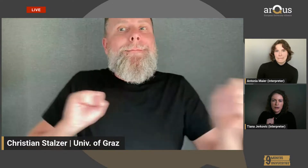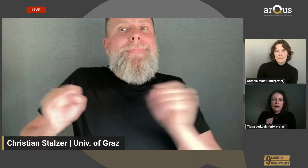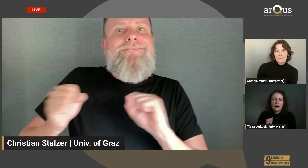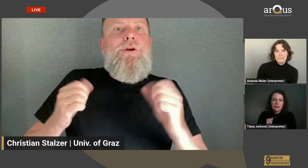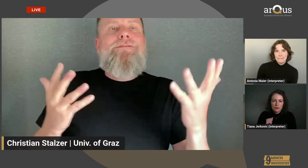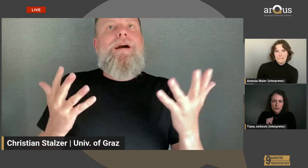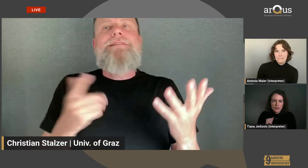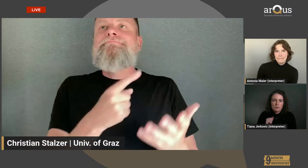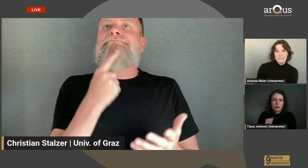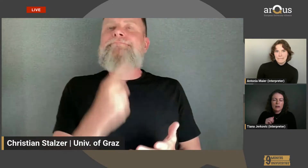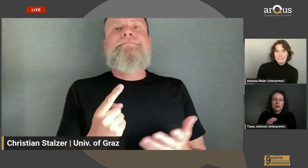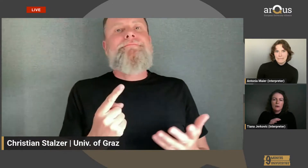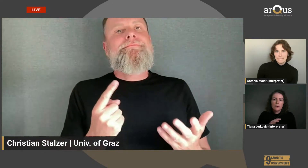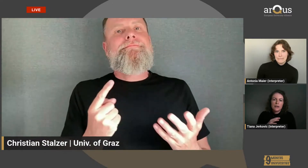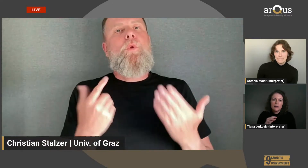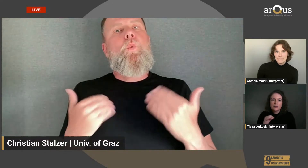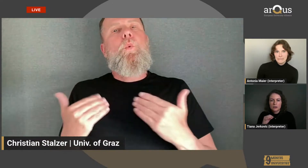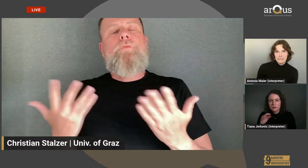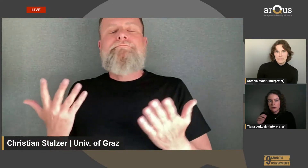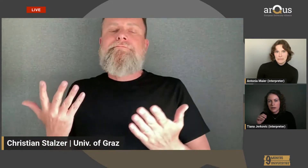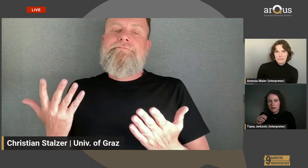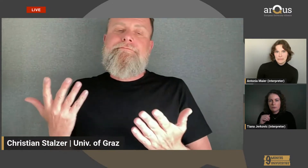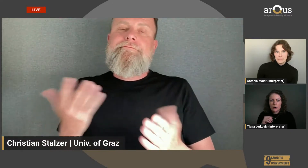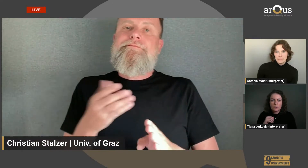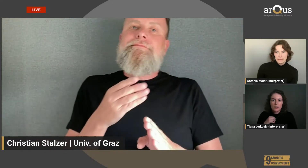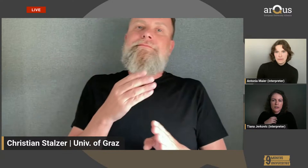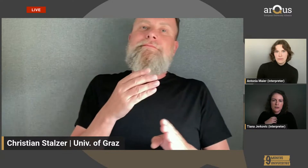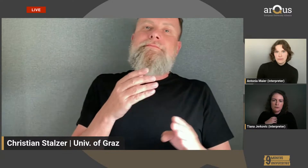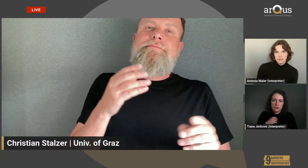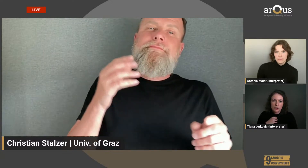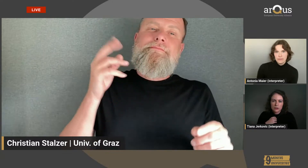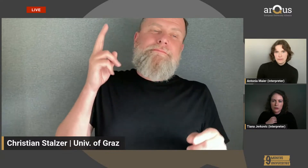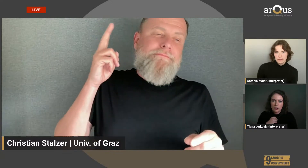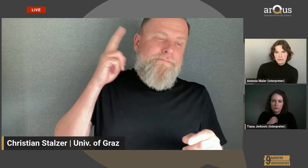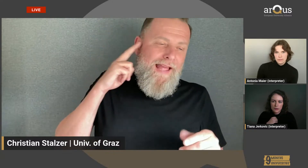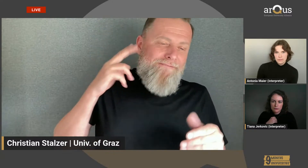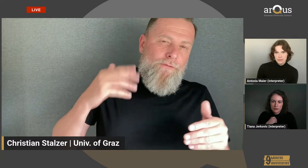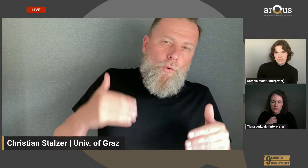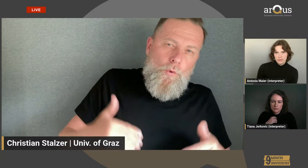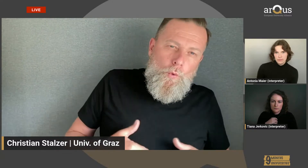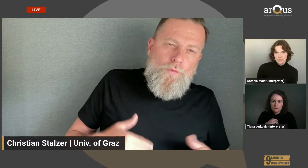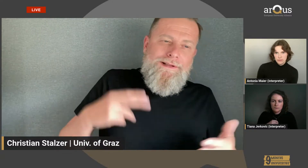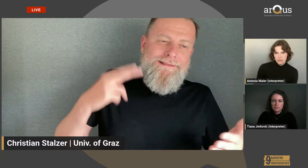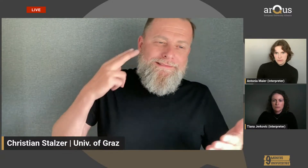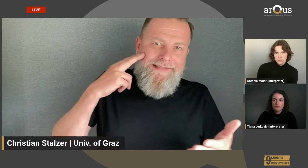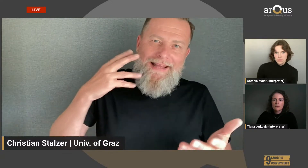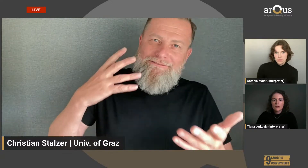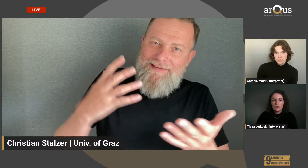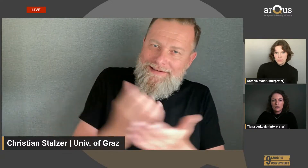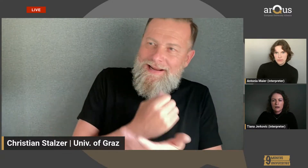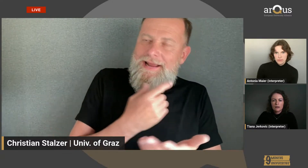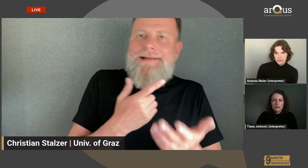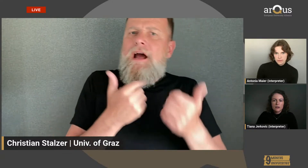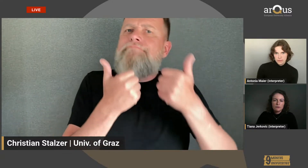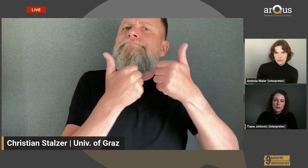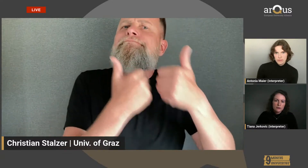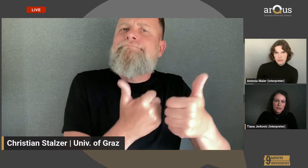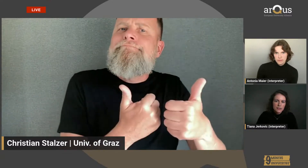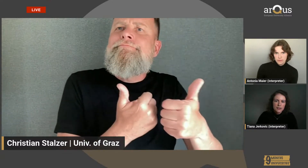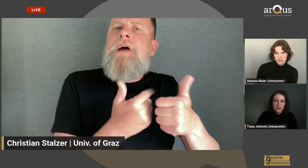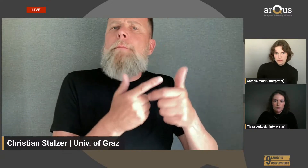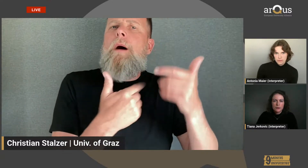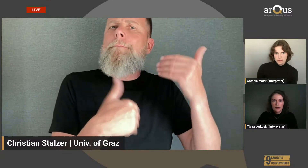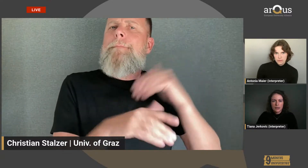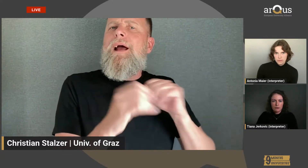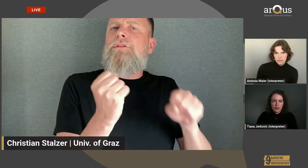negative deficit model away to a more positive notion of deafness. So if you